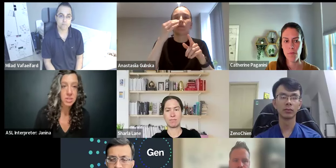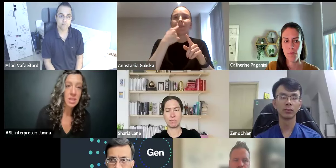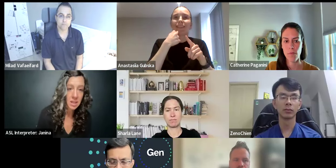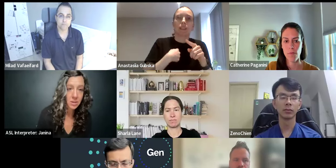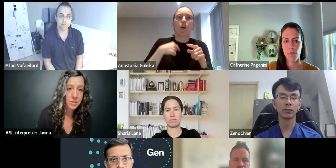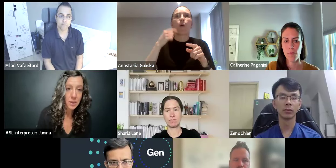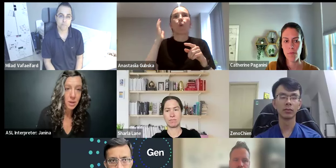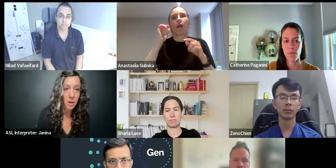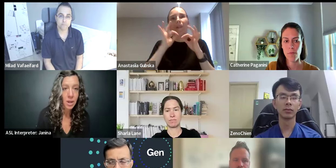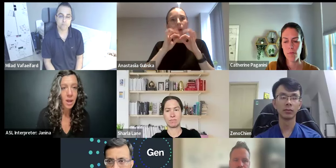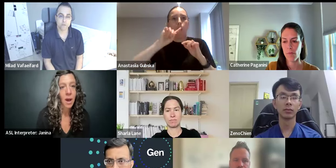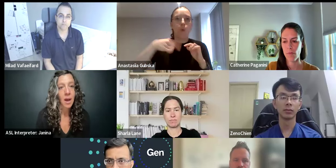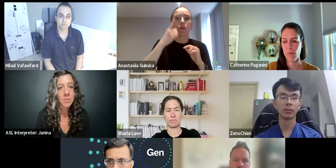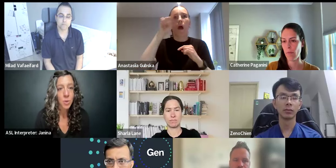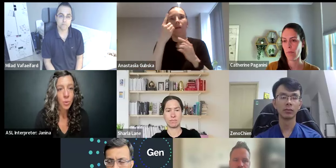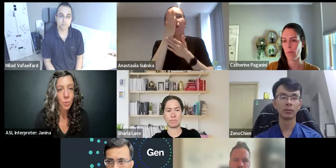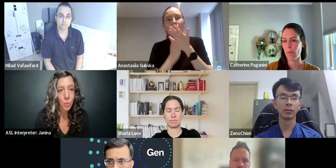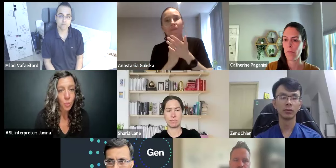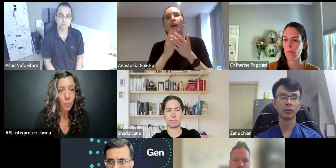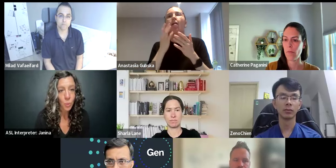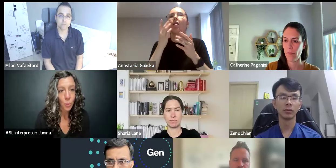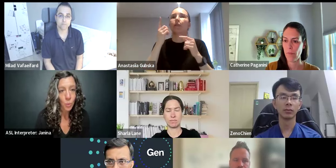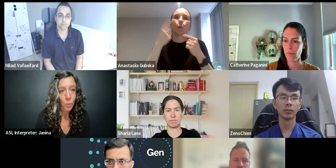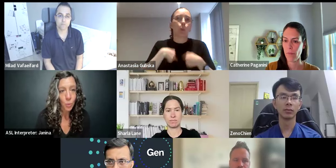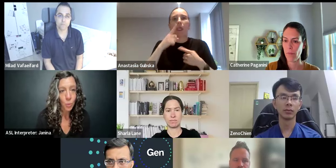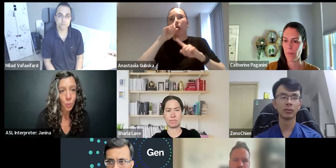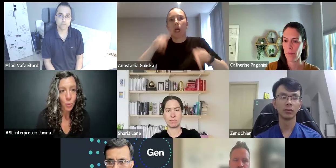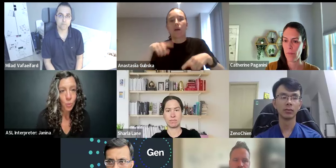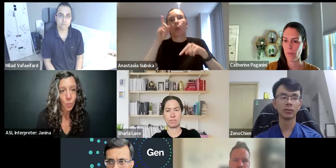of it or just the keynote speaker. So